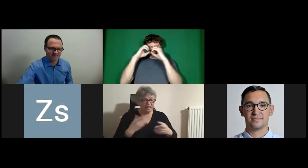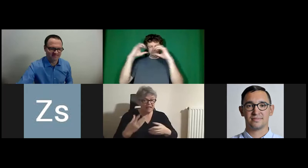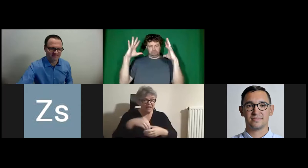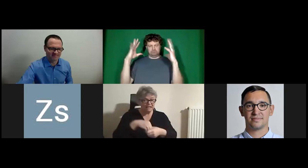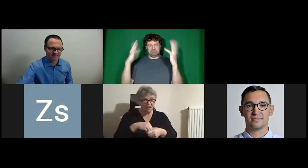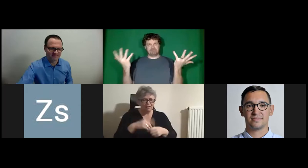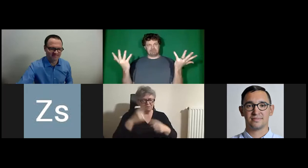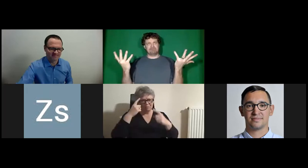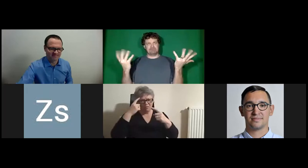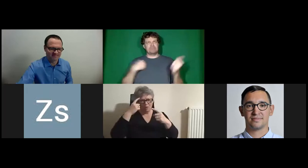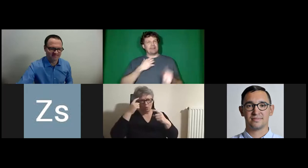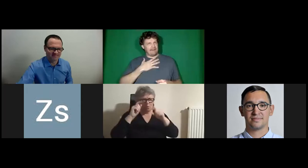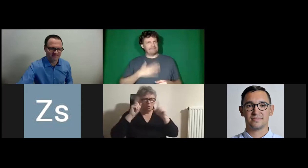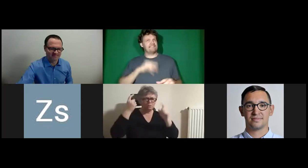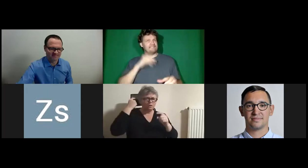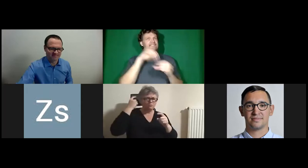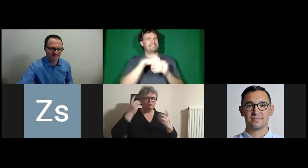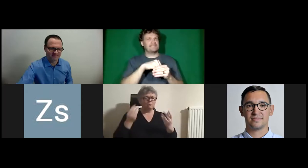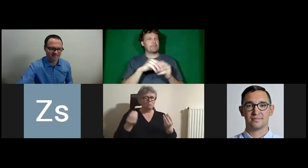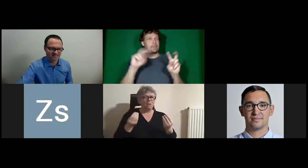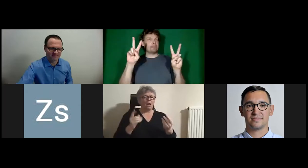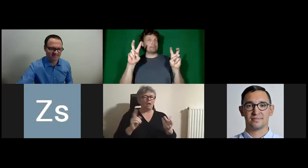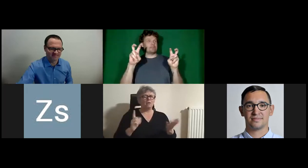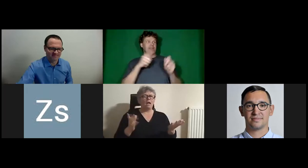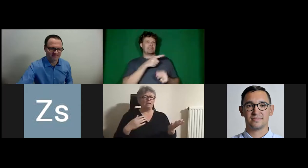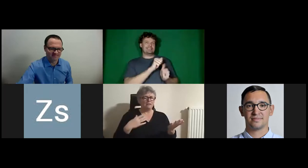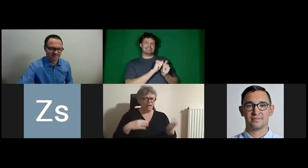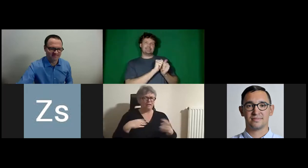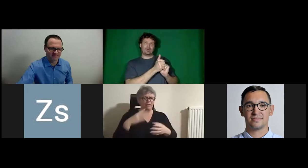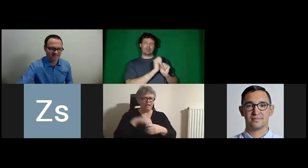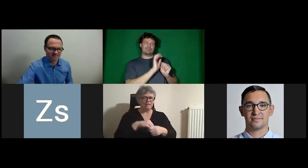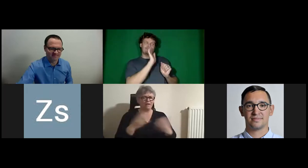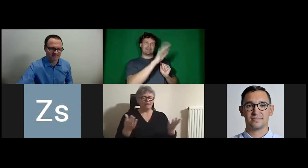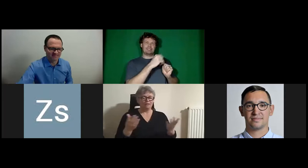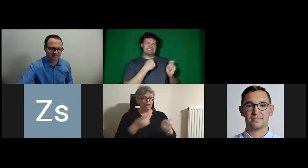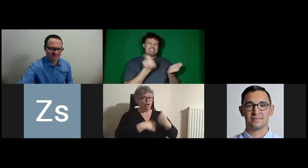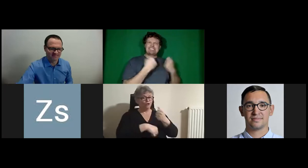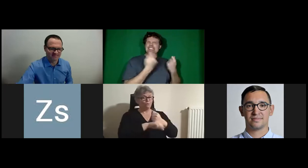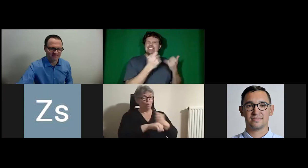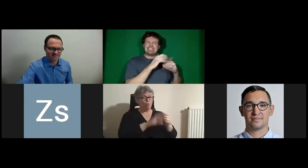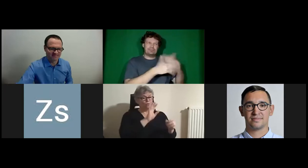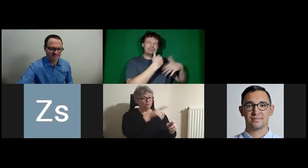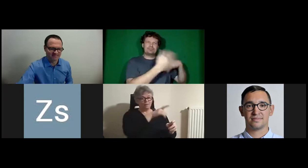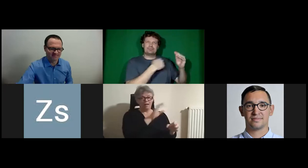clue. Would you like to be involved? And somehow I did.